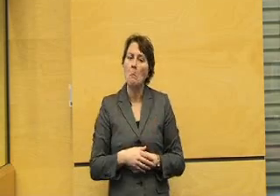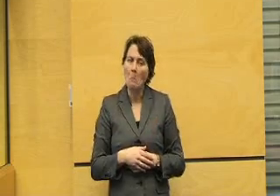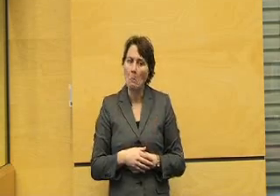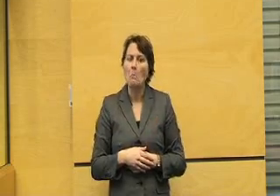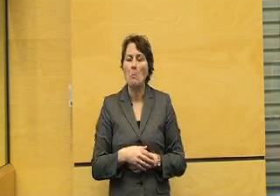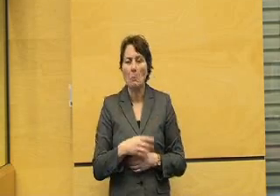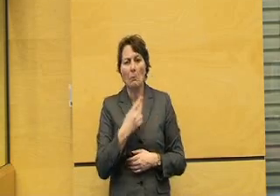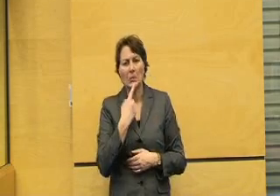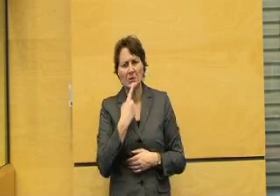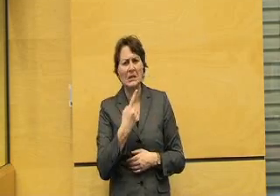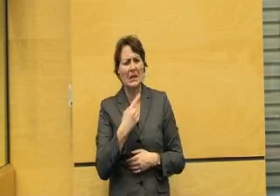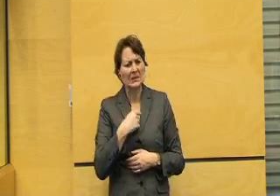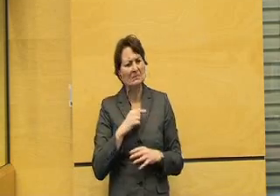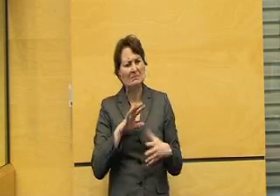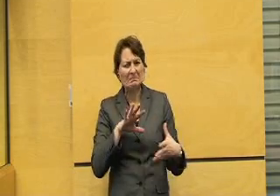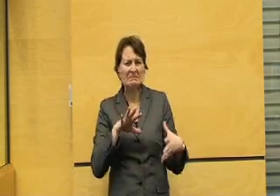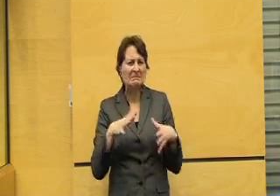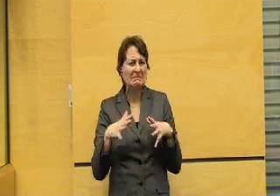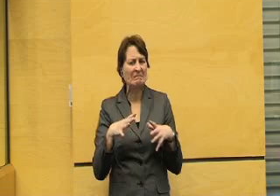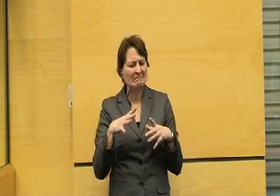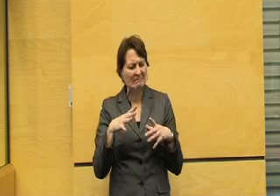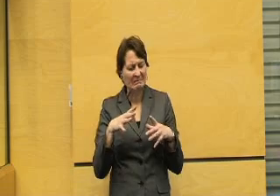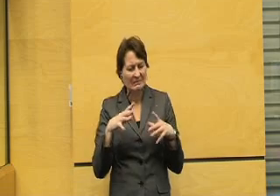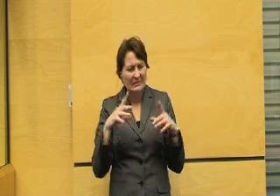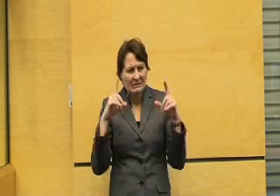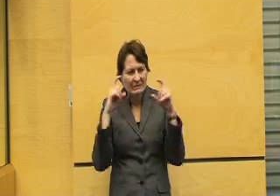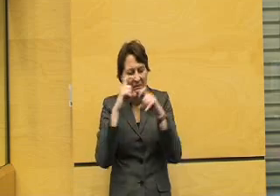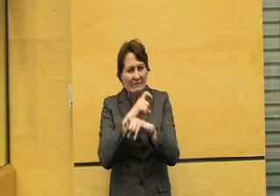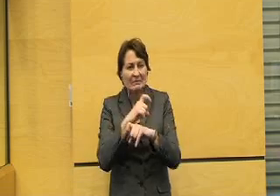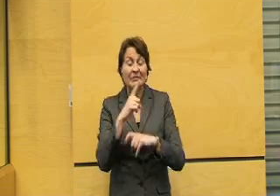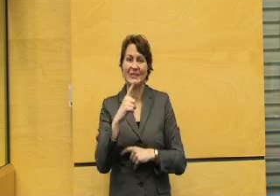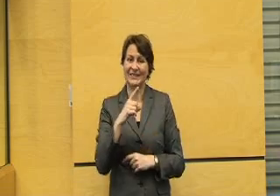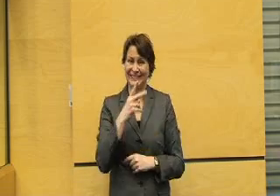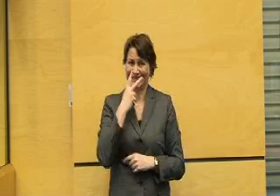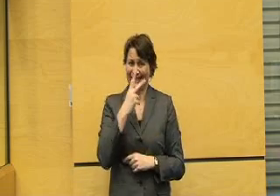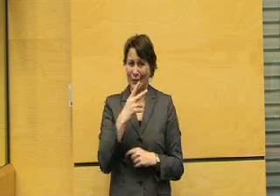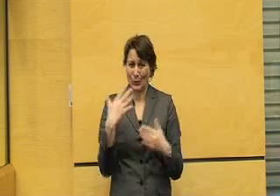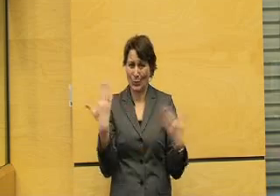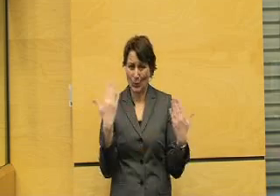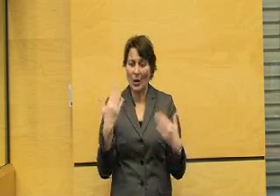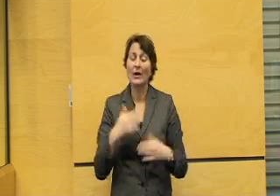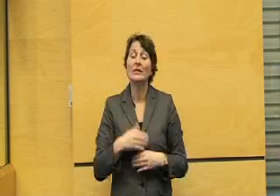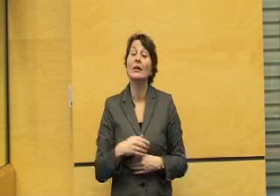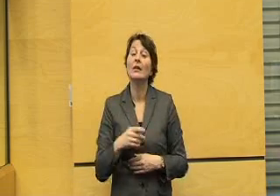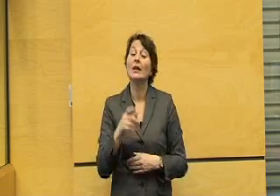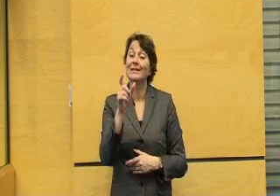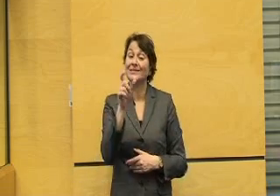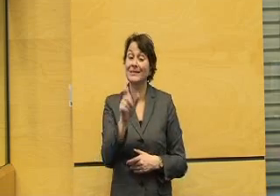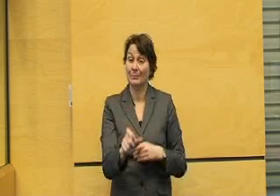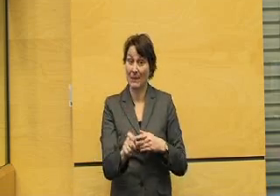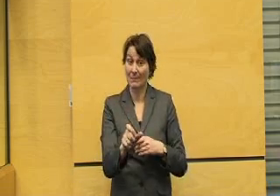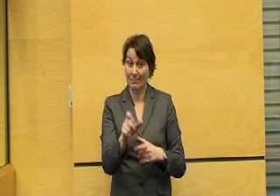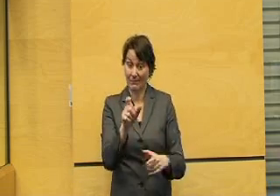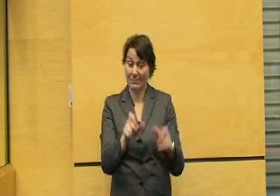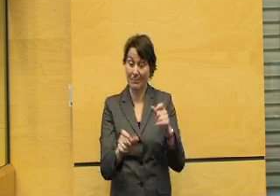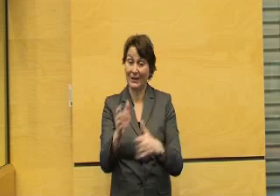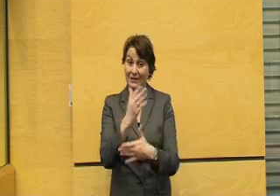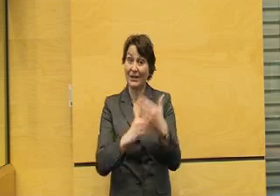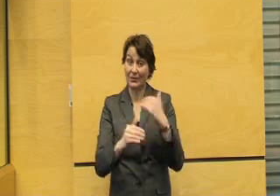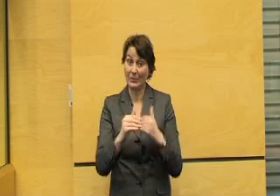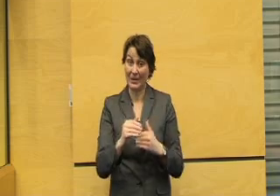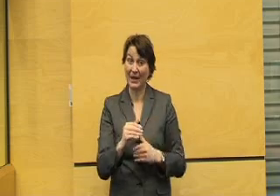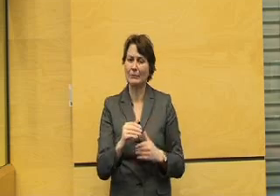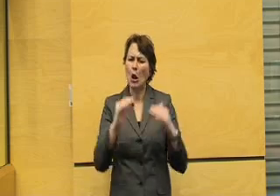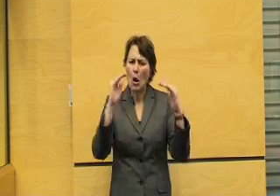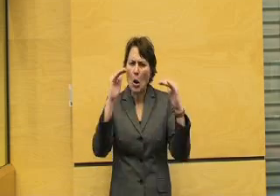them concern me. We see that only a low percentage of persons with disabilities have managed to register